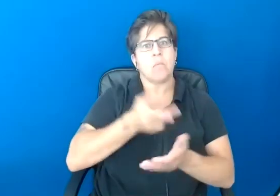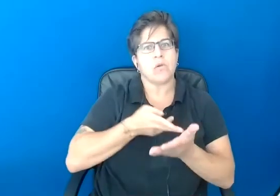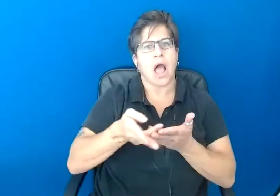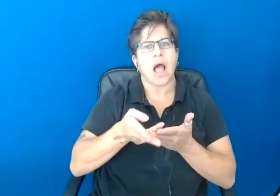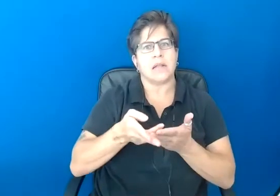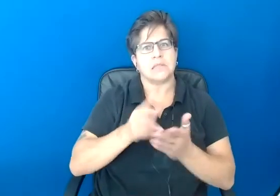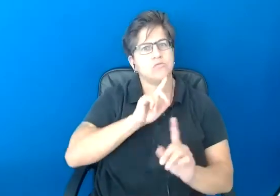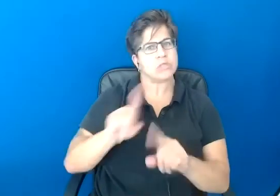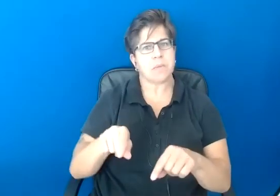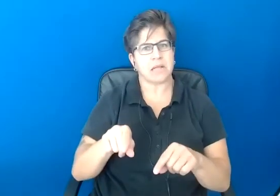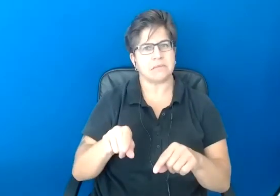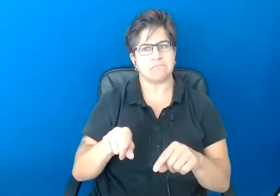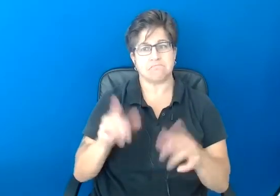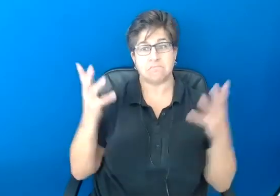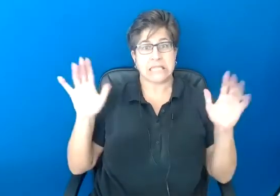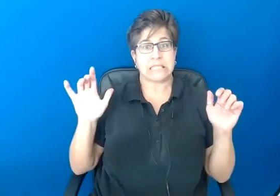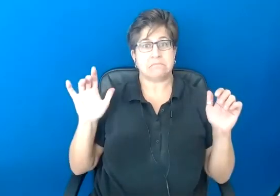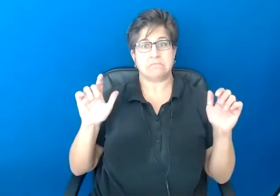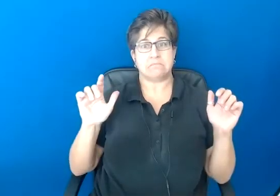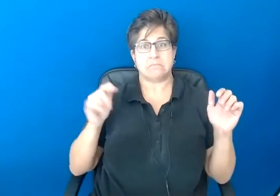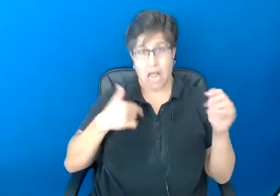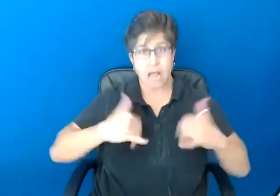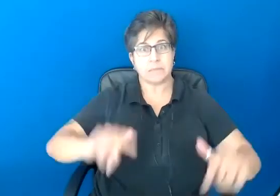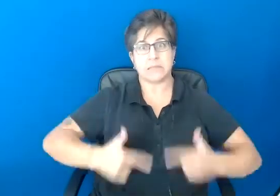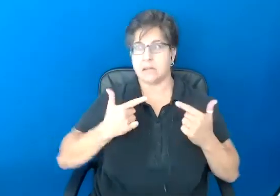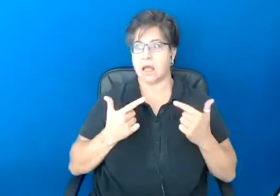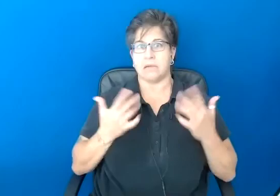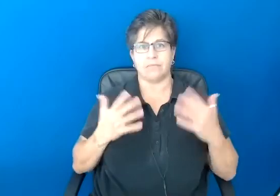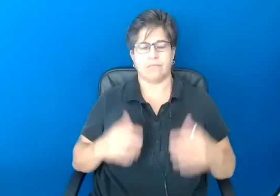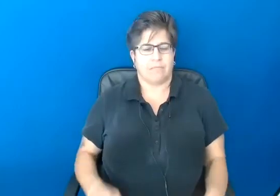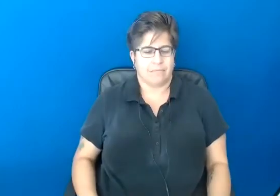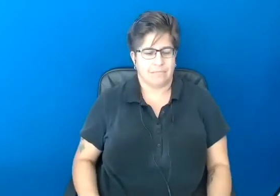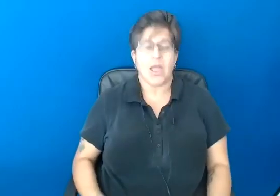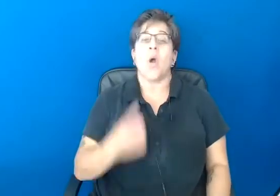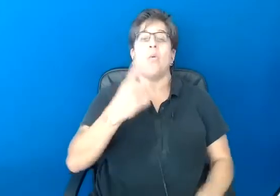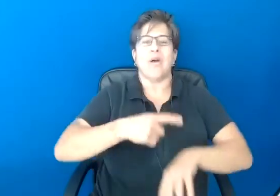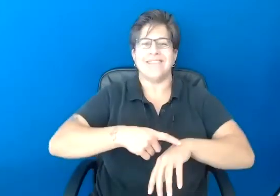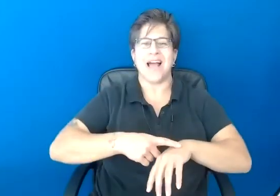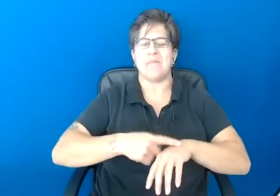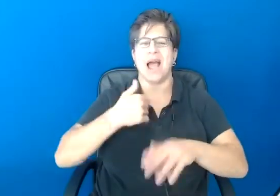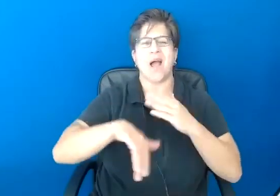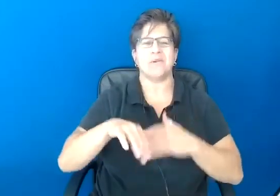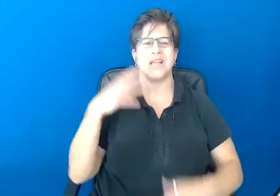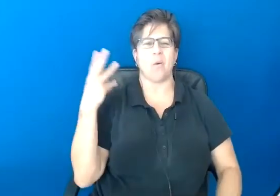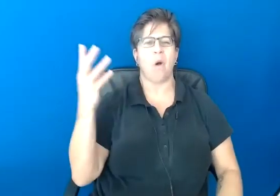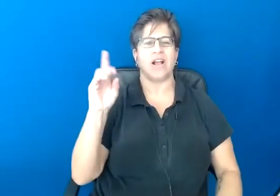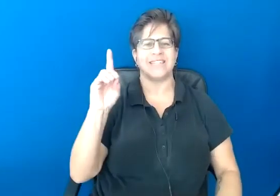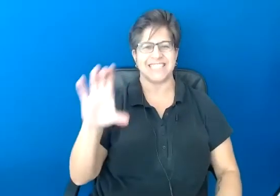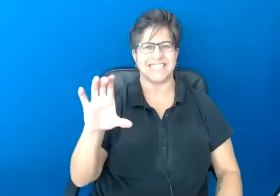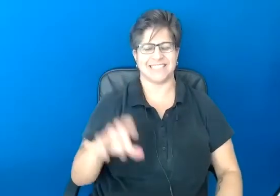mine. At that time, I just had the 3 boys at home. And that's where I was taking them on spring break. We're going to D.C. because I have a friend up there. So I threw